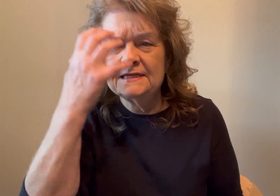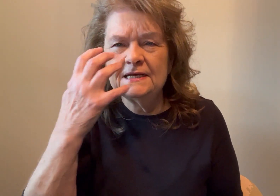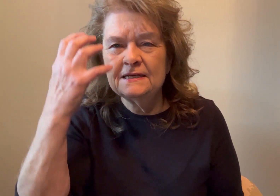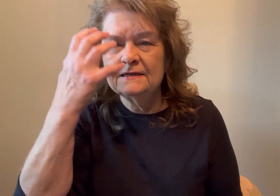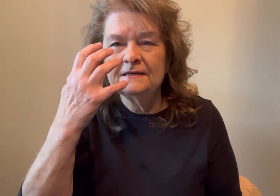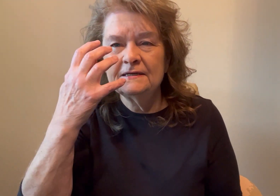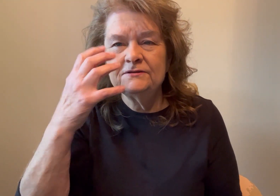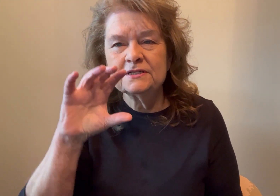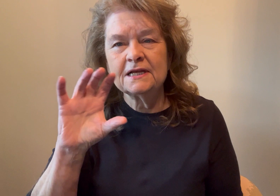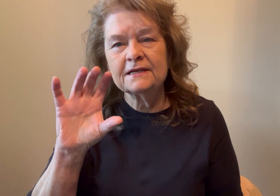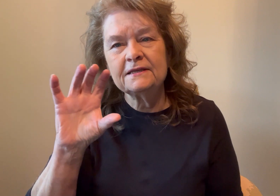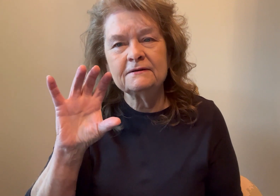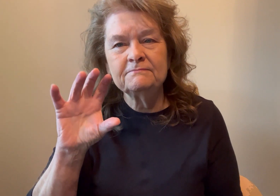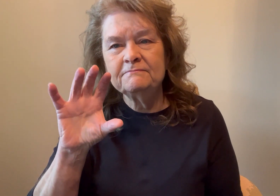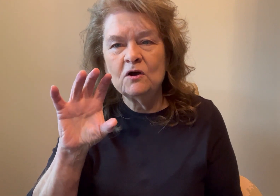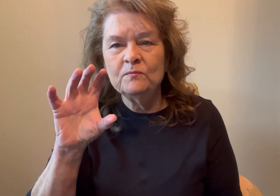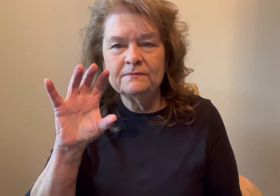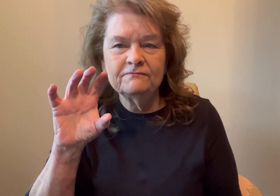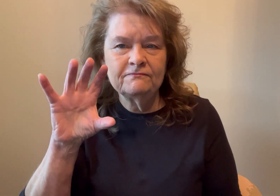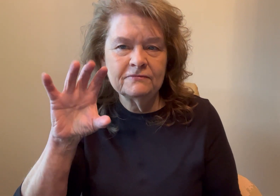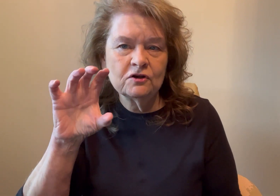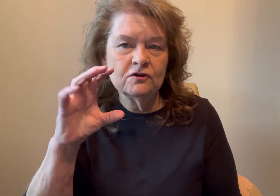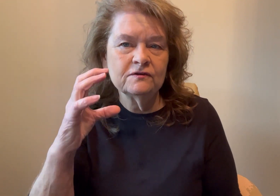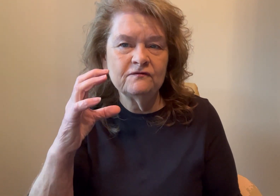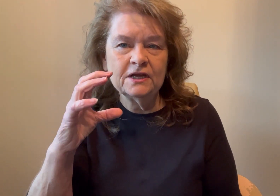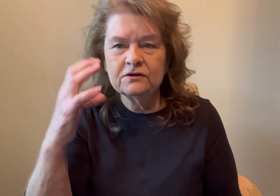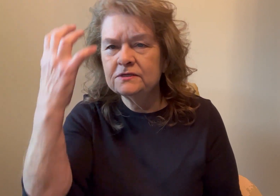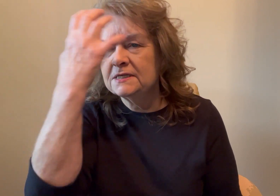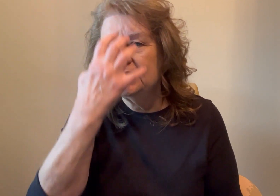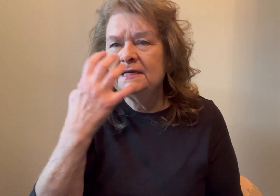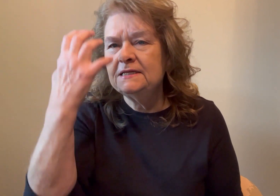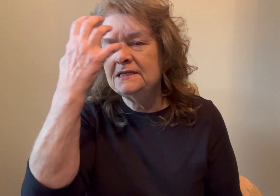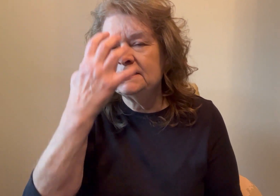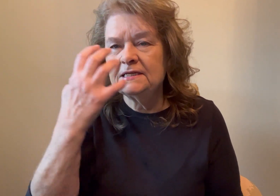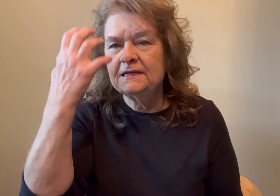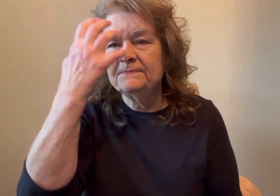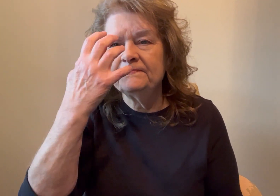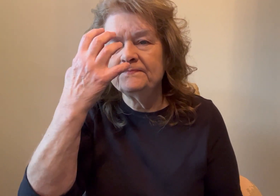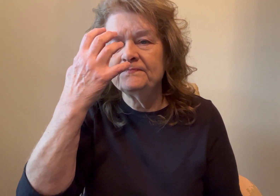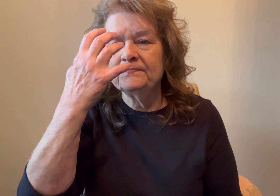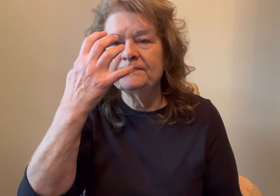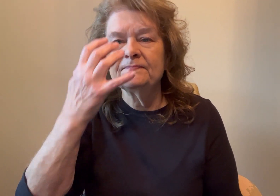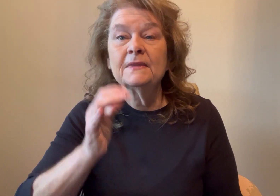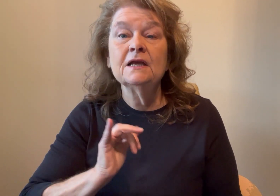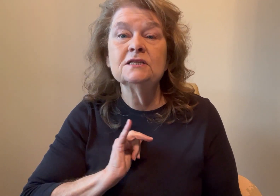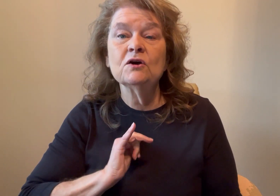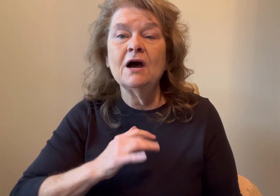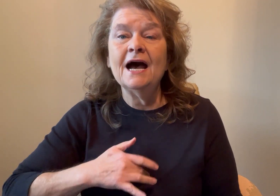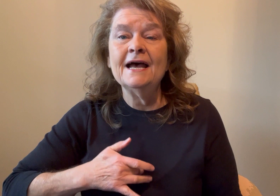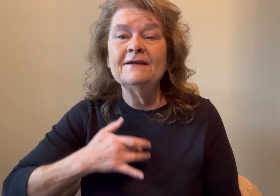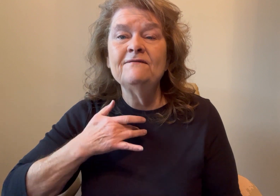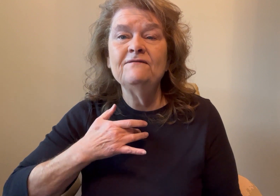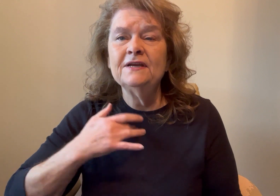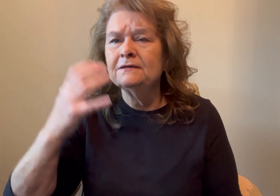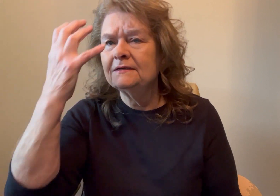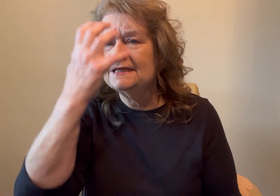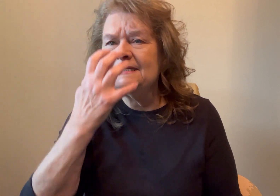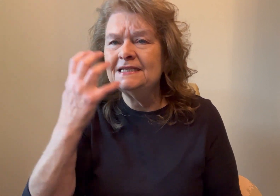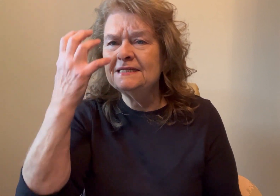Dizzy. Just like the open curved fingers, dizzy. So I feel